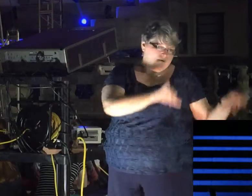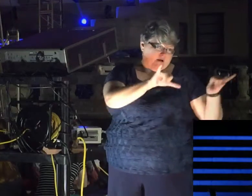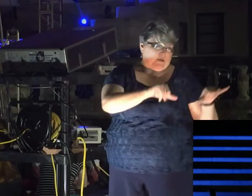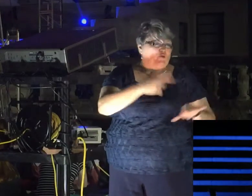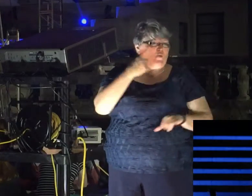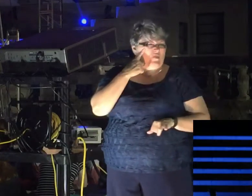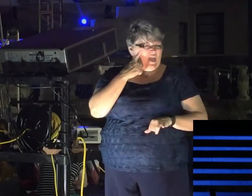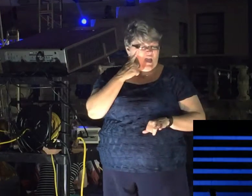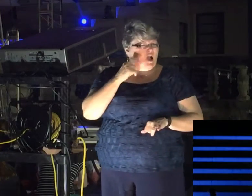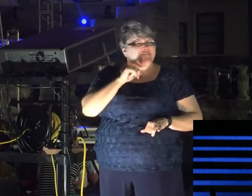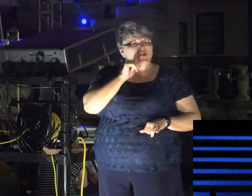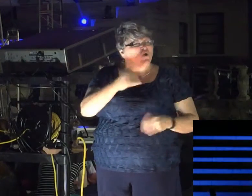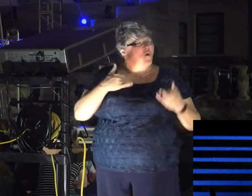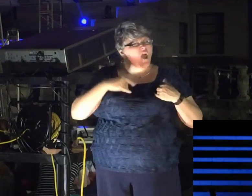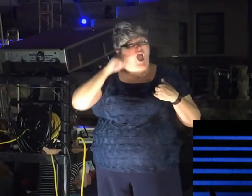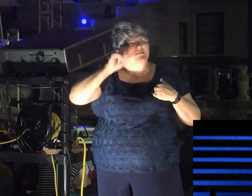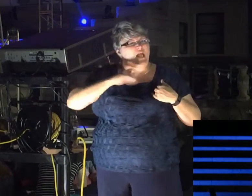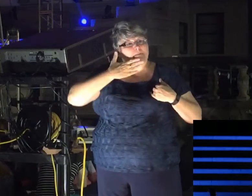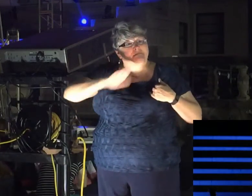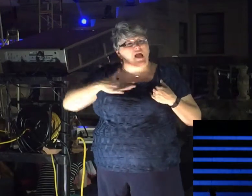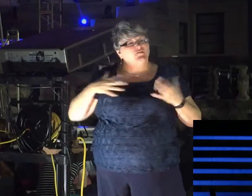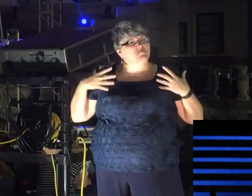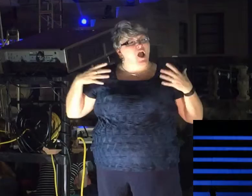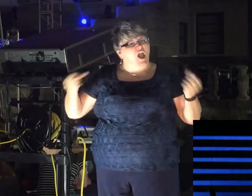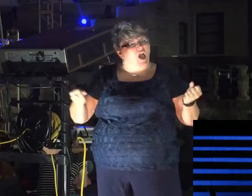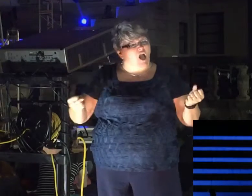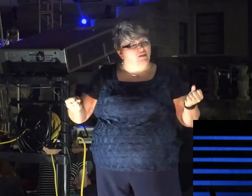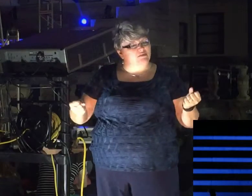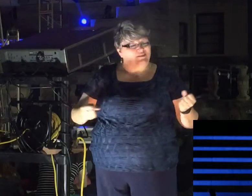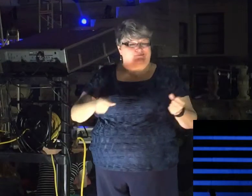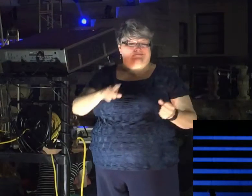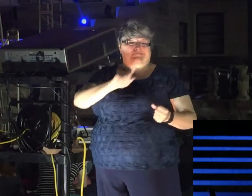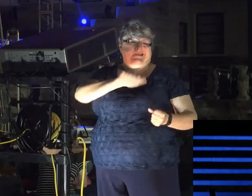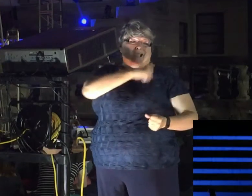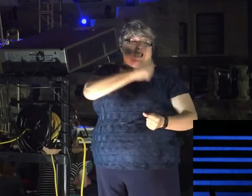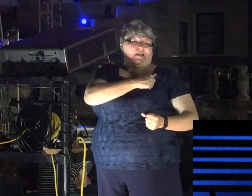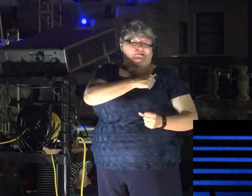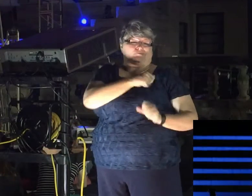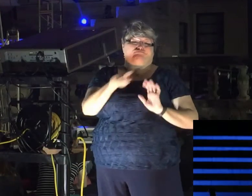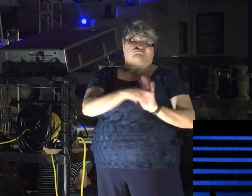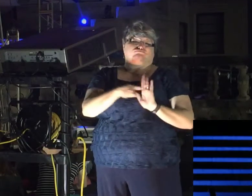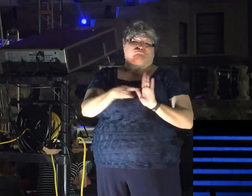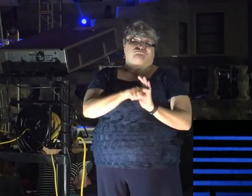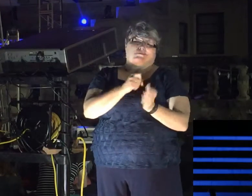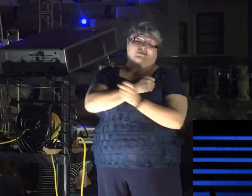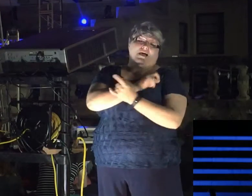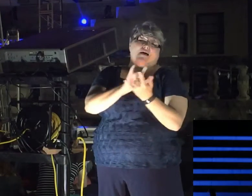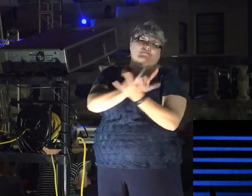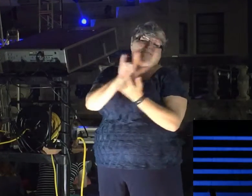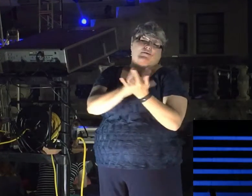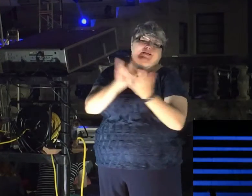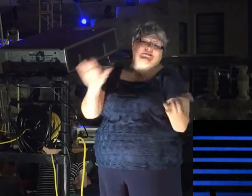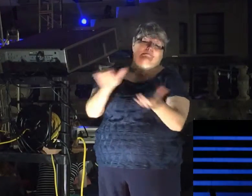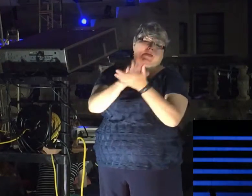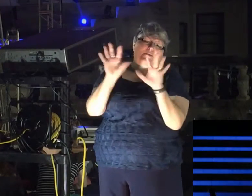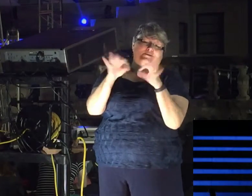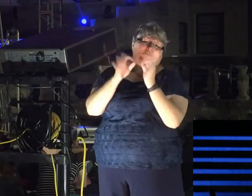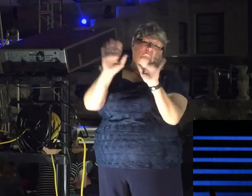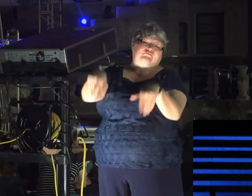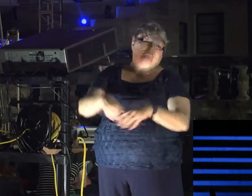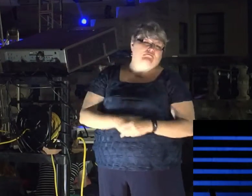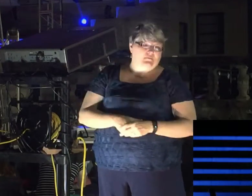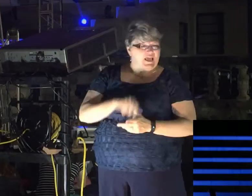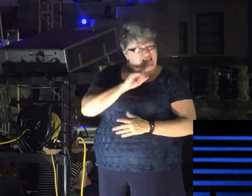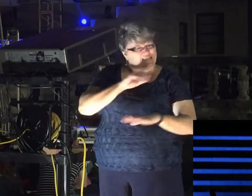to believe that sexual inactivity is bad for your health, and to hold a cynical attitude about love, affection, marriage,